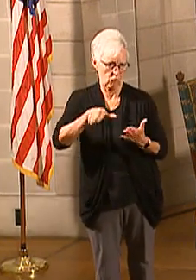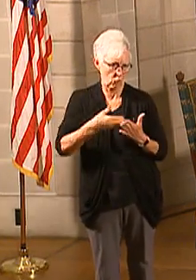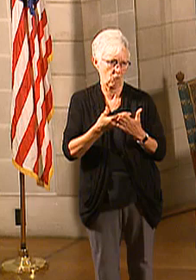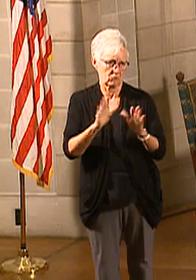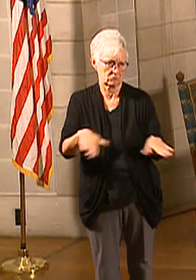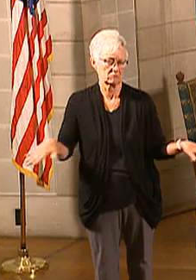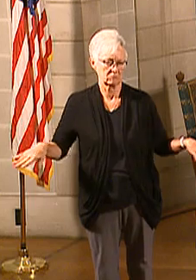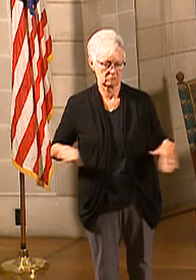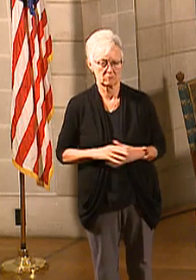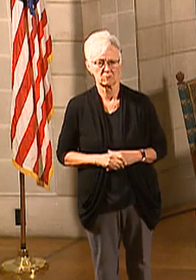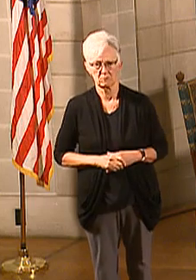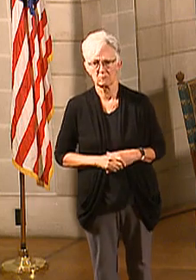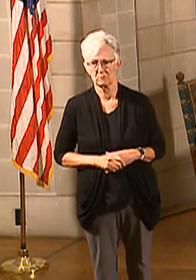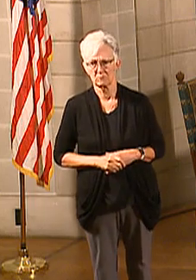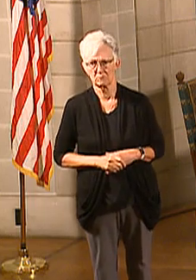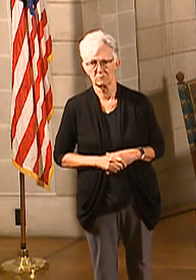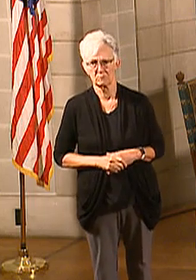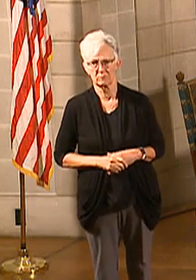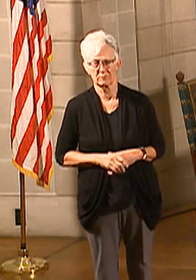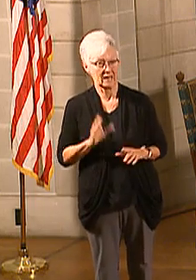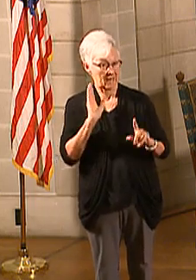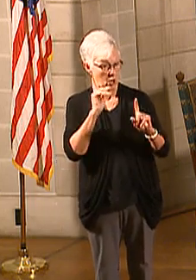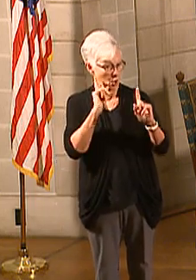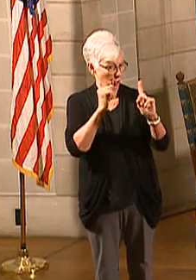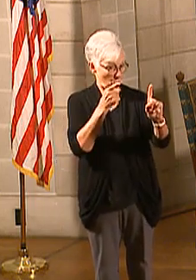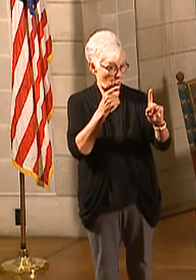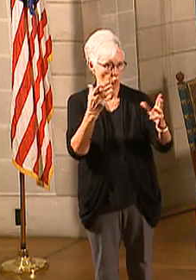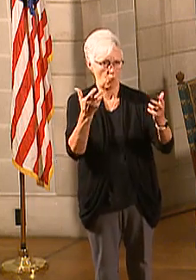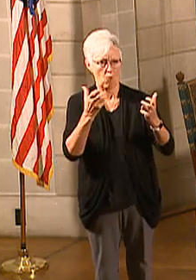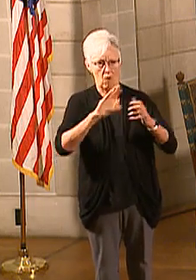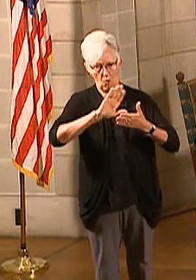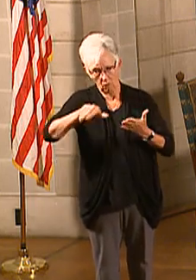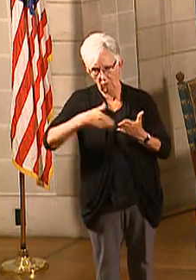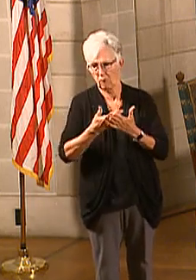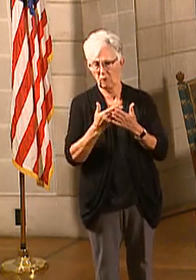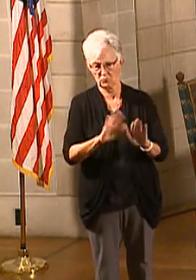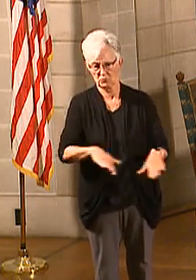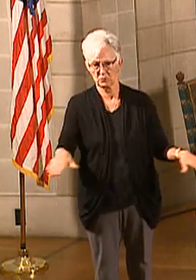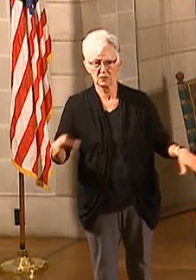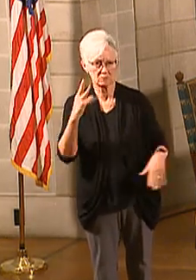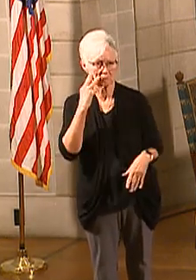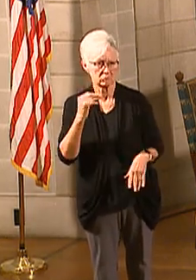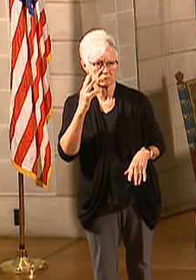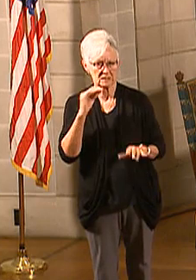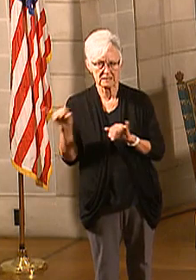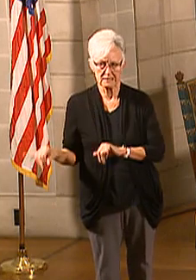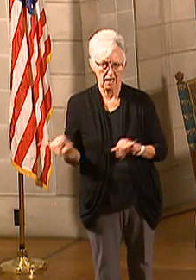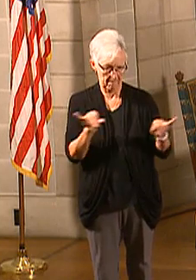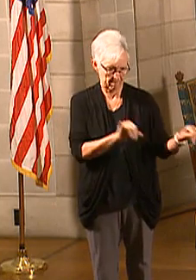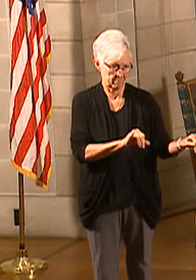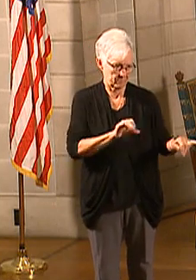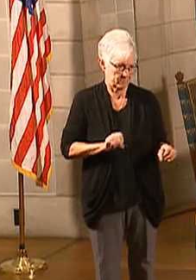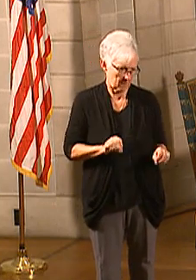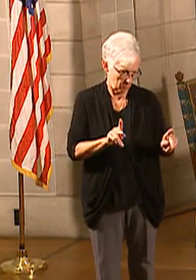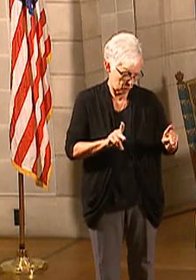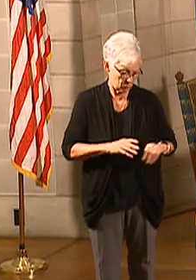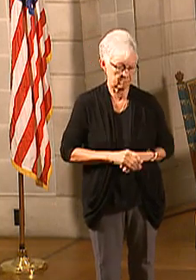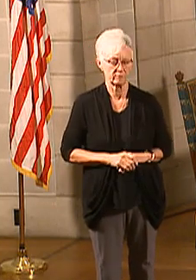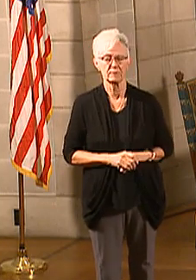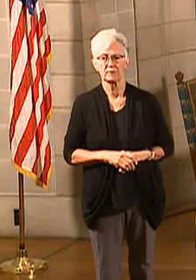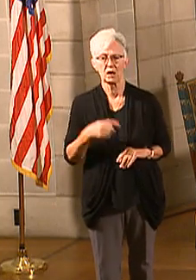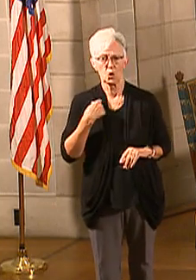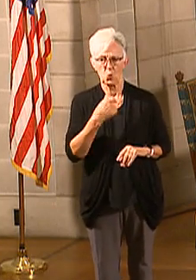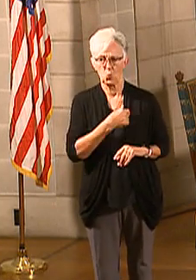that opportunity. Now, you don't just have to take my word for it, though. We can see that we get ranked very highly in different surveys. So,